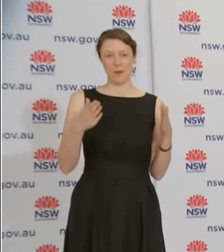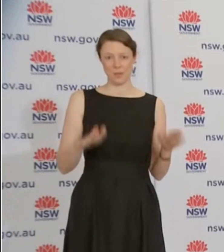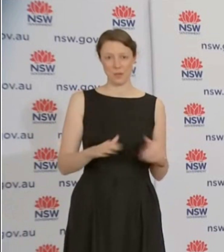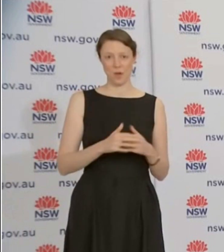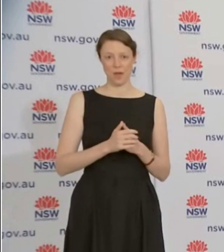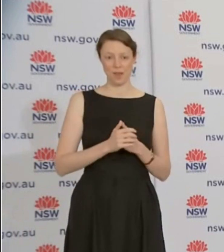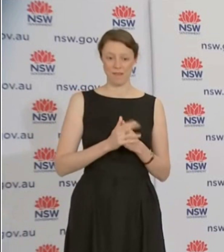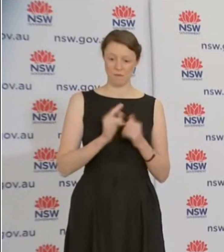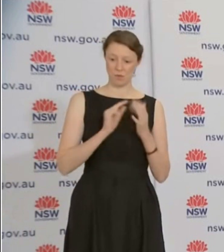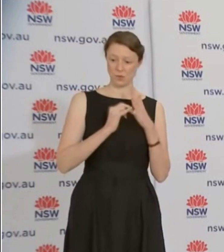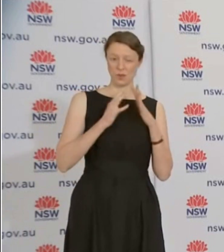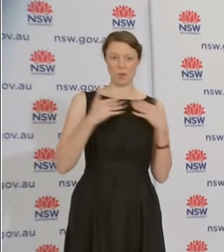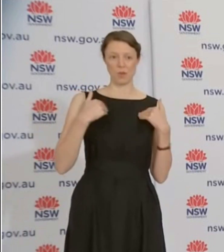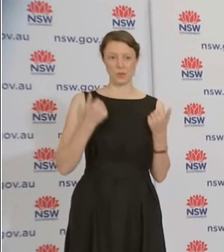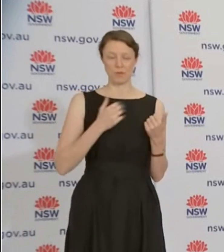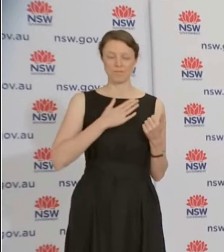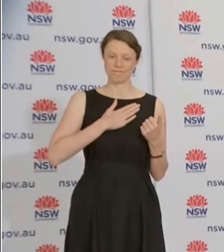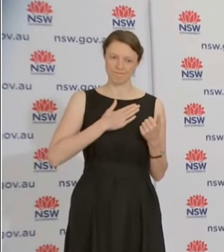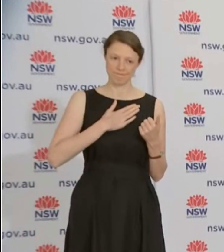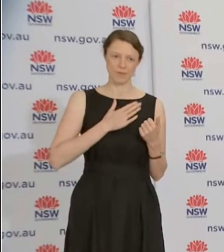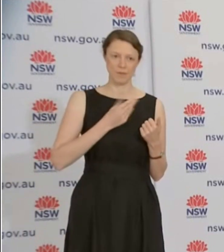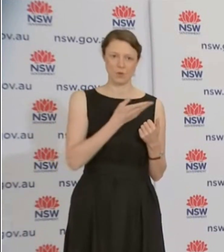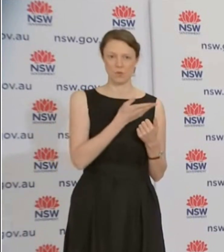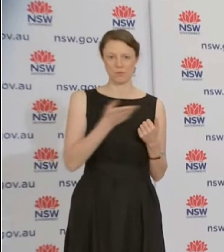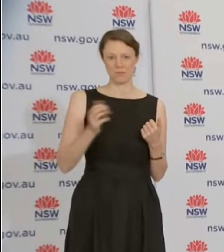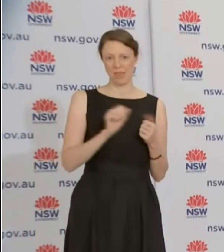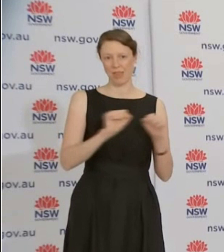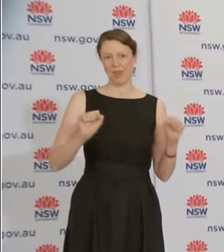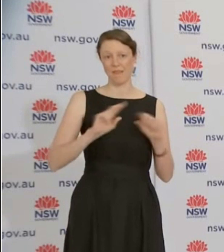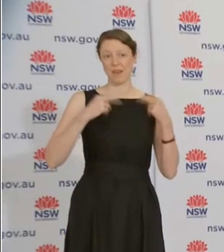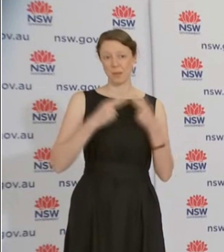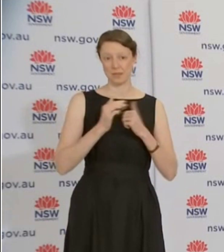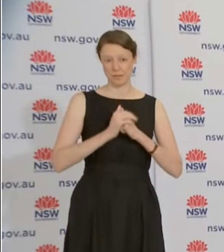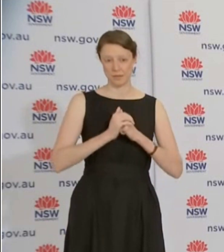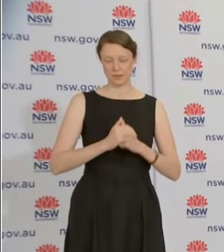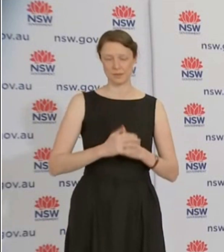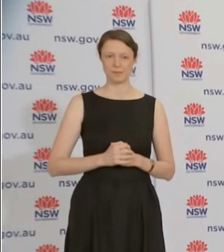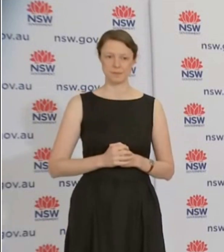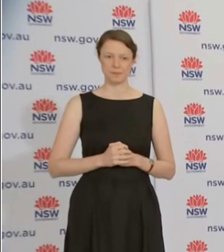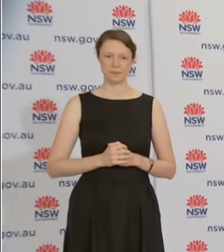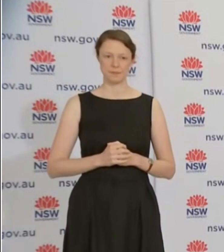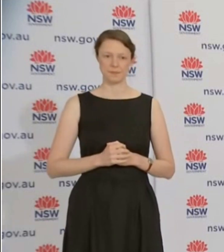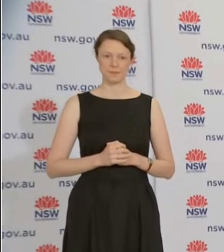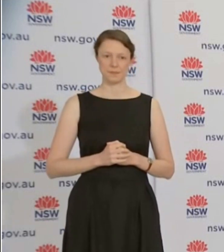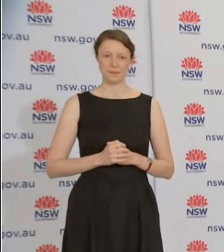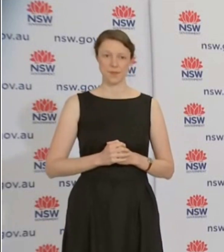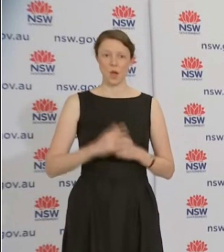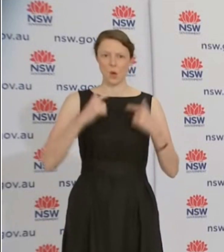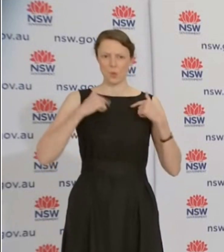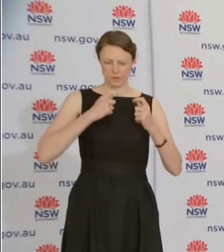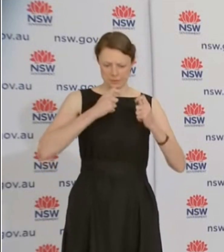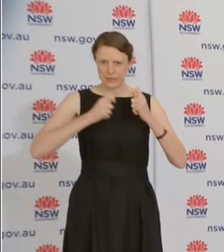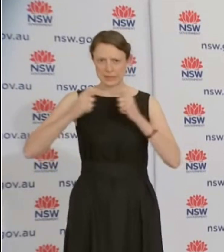condolences to their families. We remain concerned in New South Wales about sewage